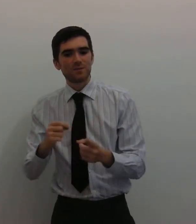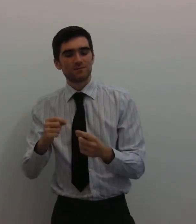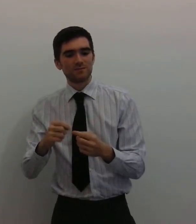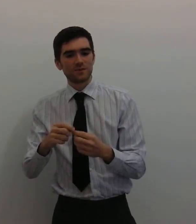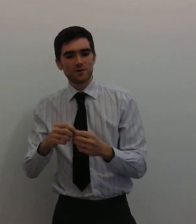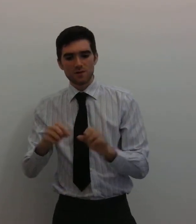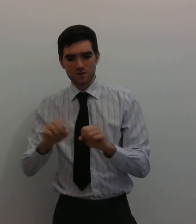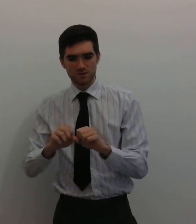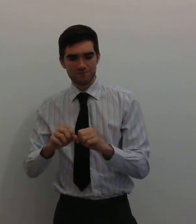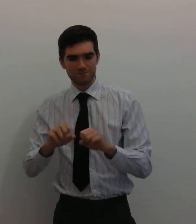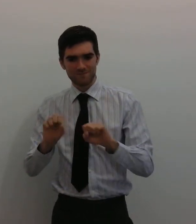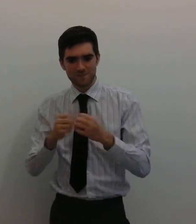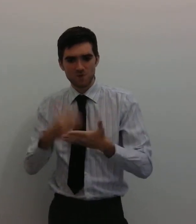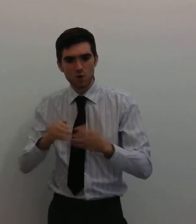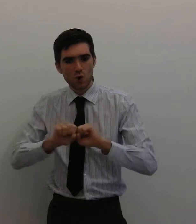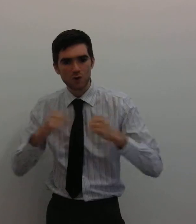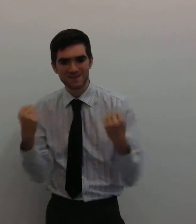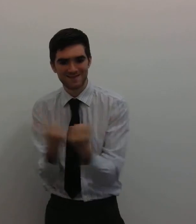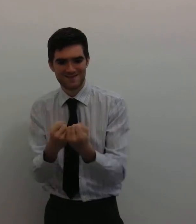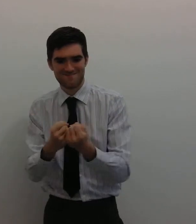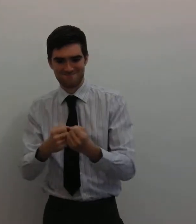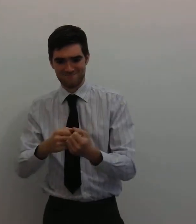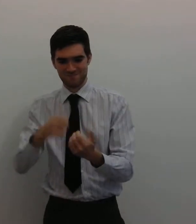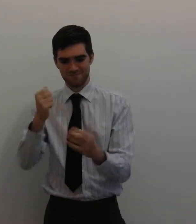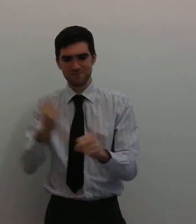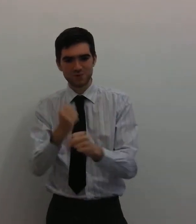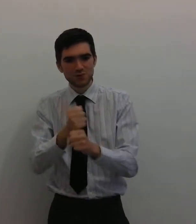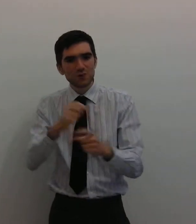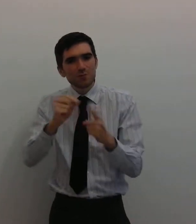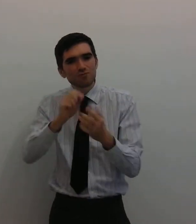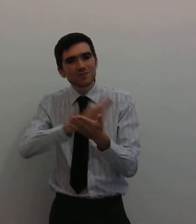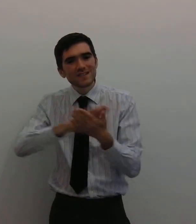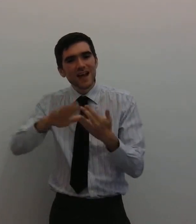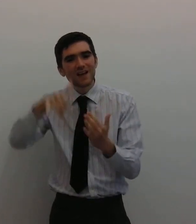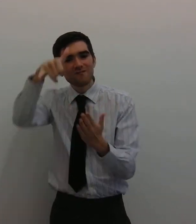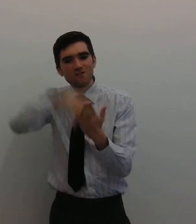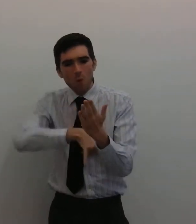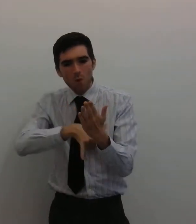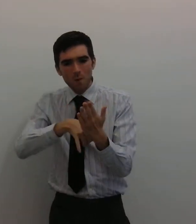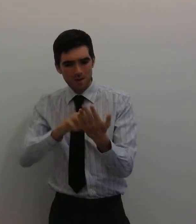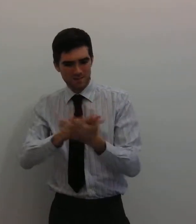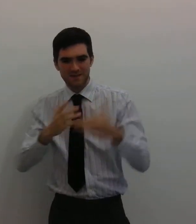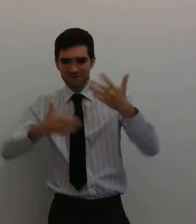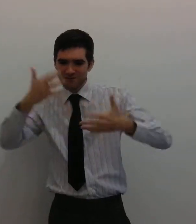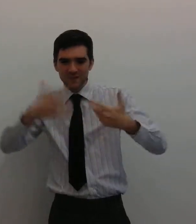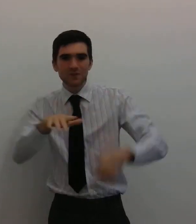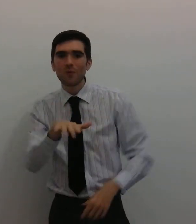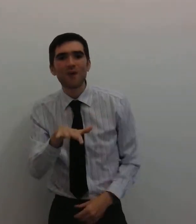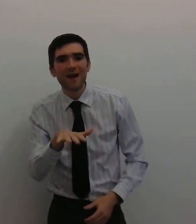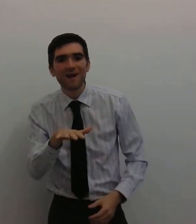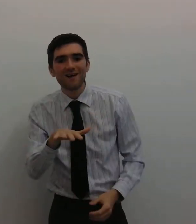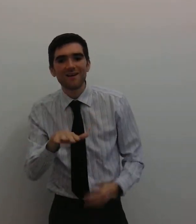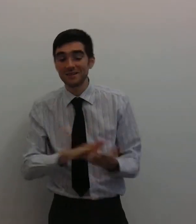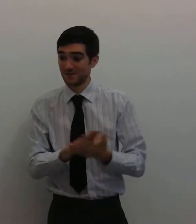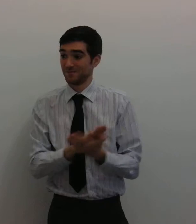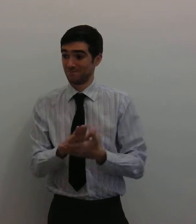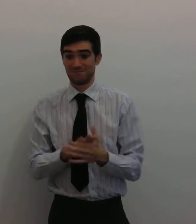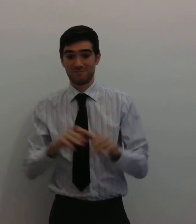any figures in it. This means then that the cost team have to go through the files